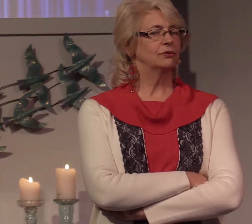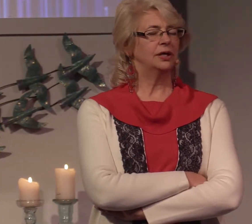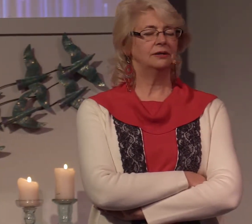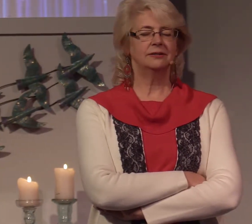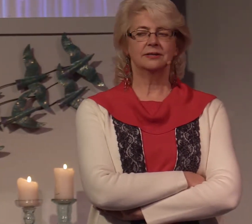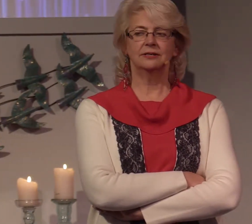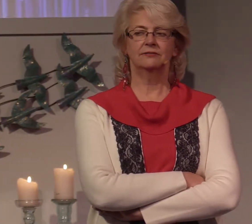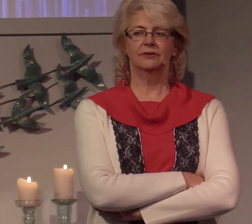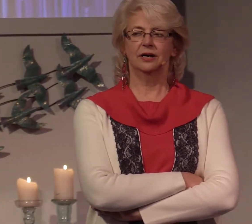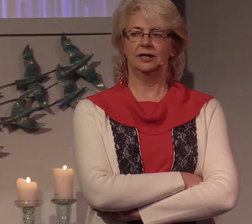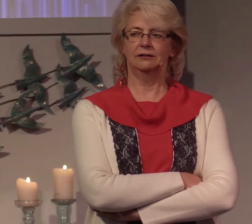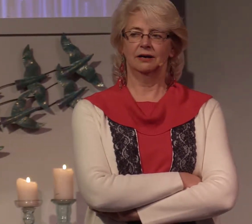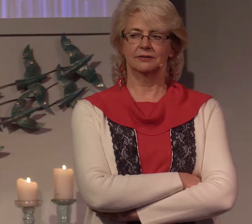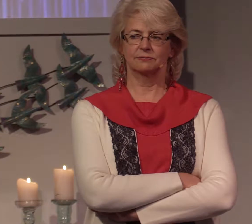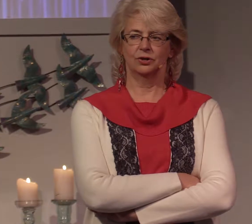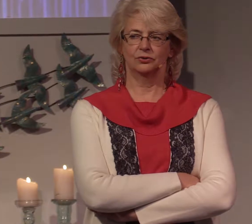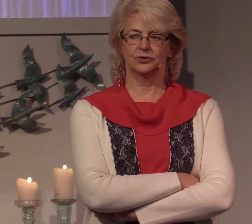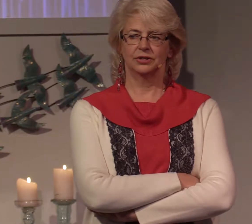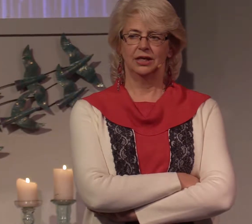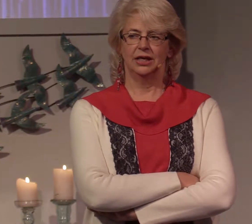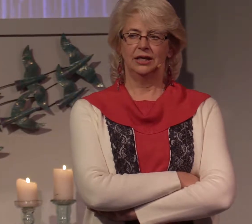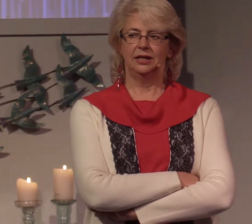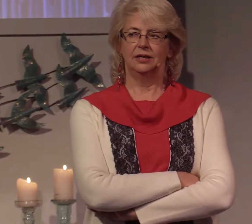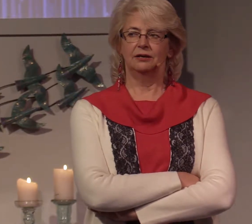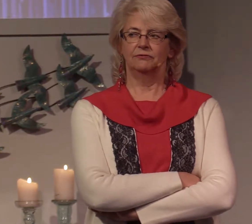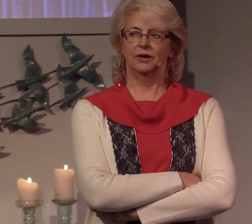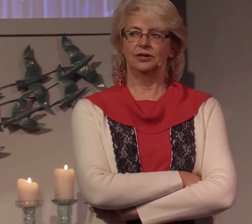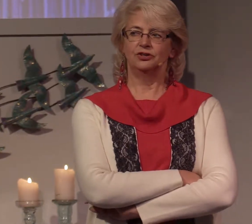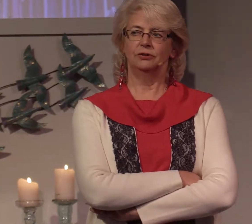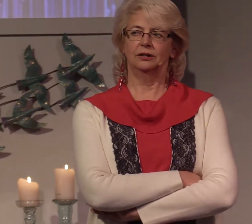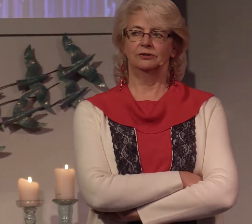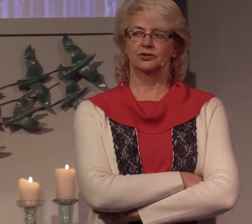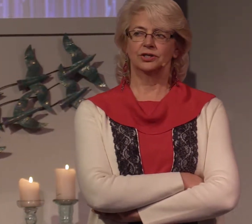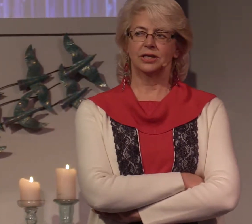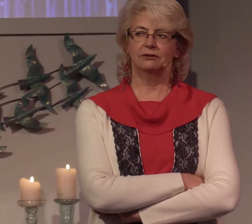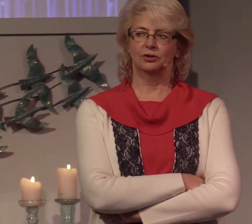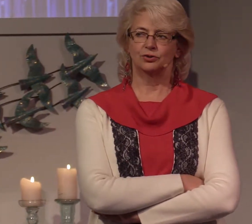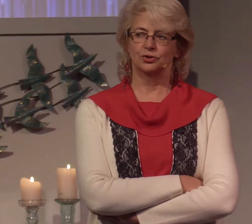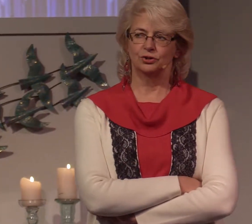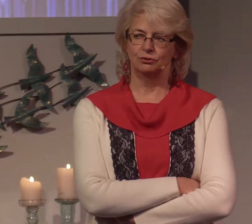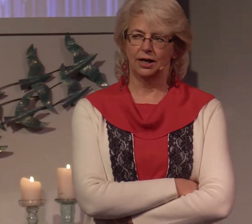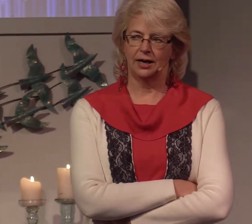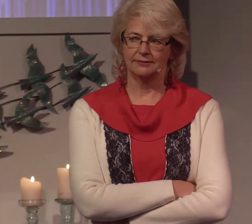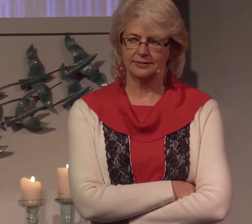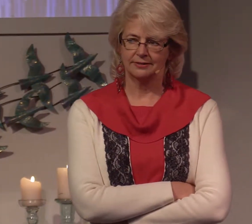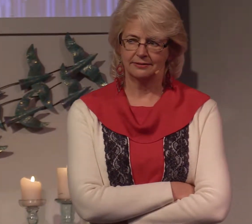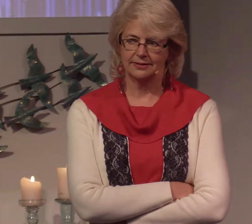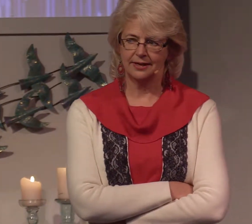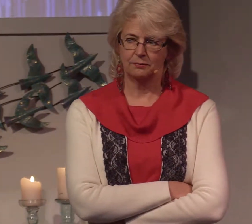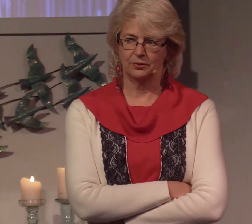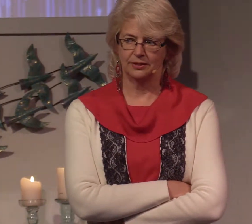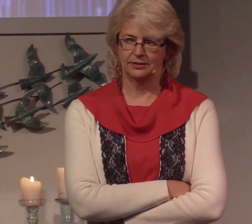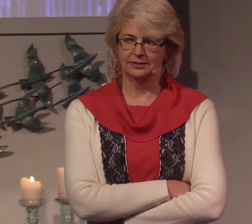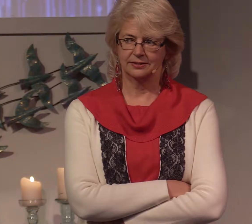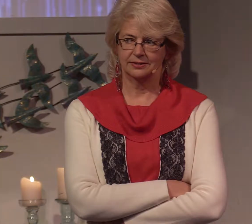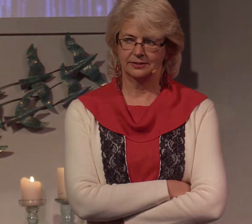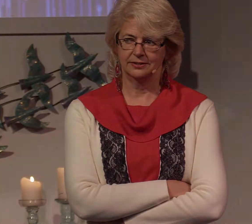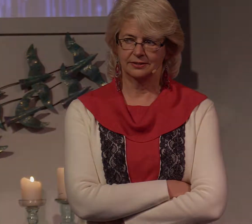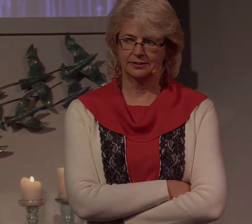cosmos than it is a divine cosmos, if I do not understand those two as